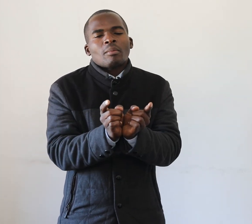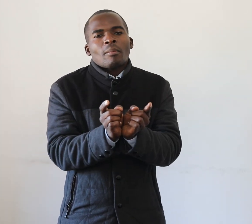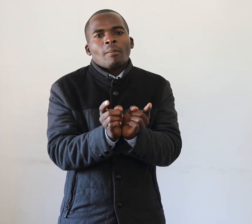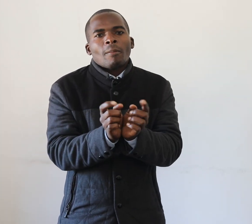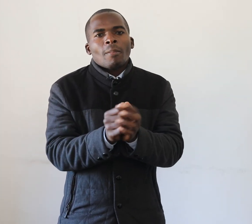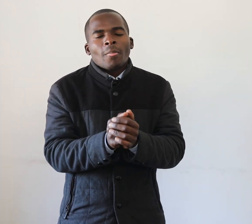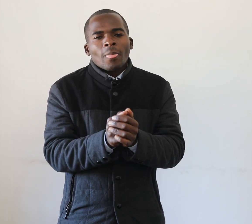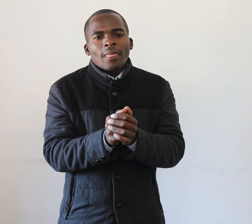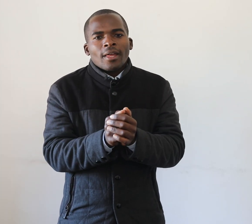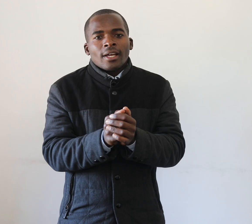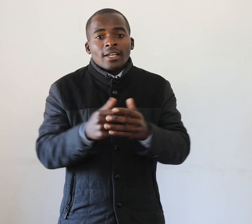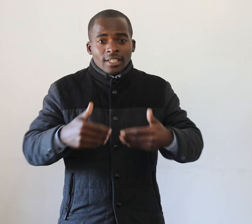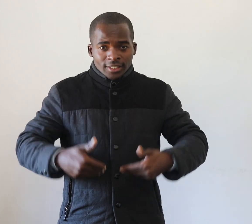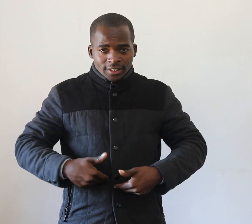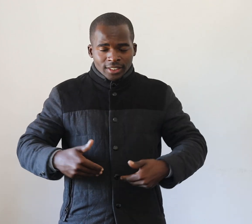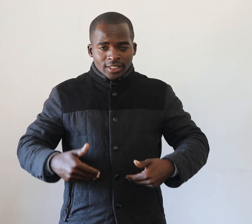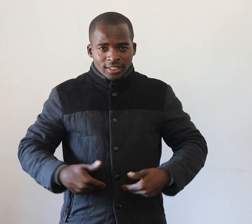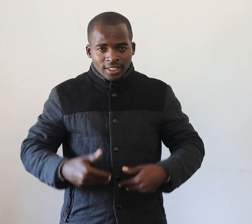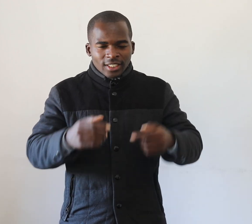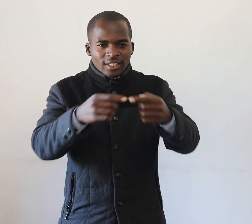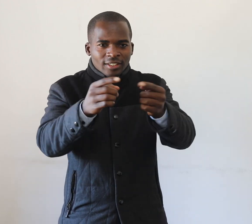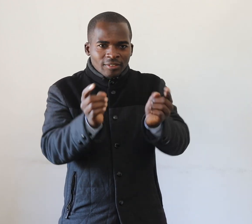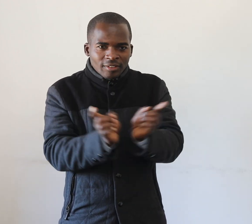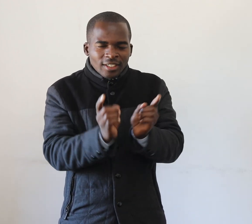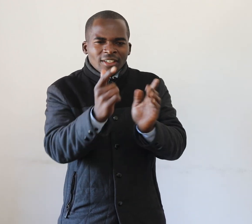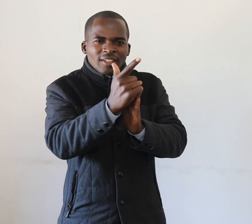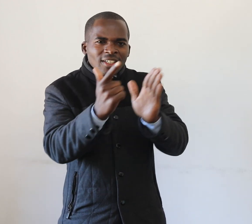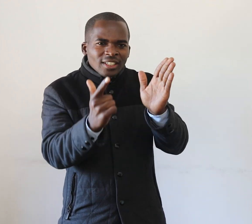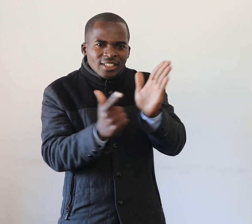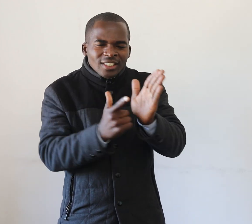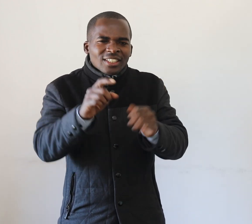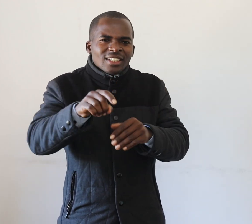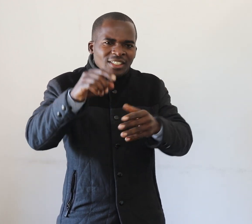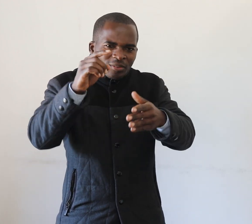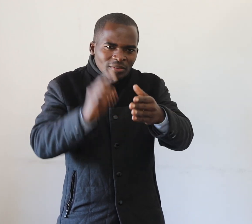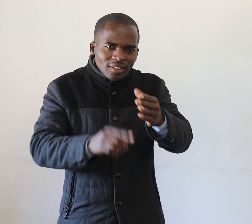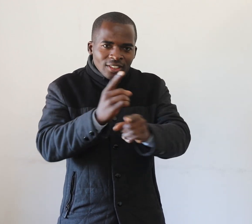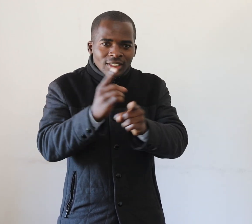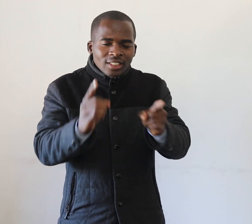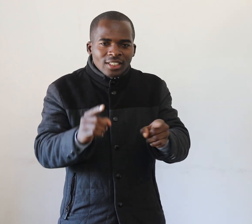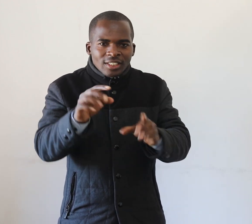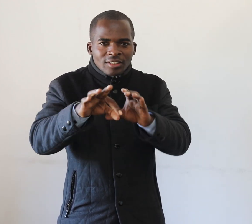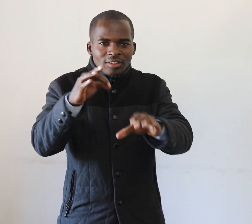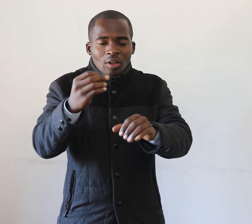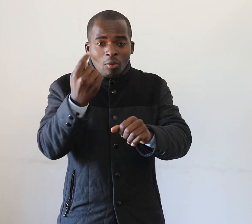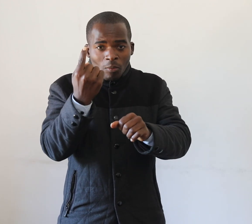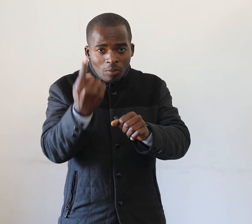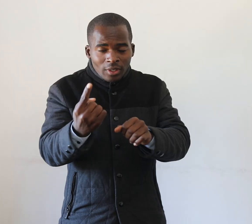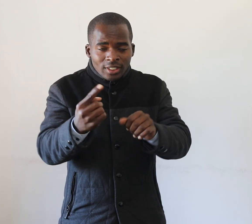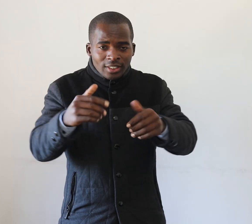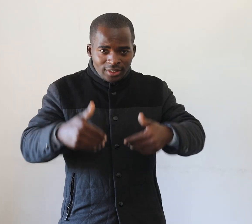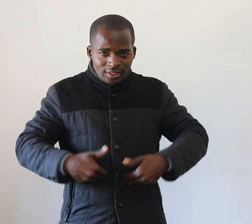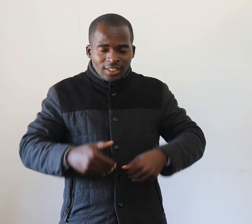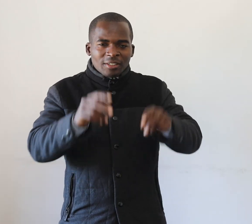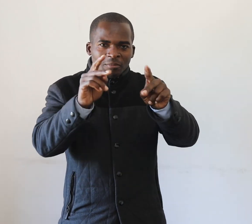For the youth category, the law requires more than just putting a young person on the list at the time of